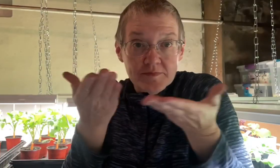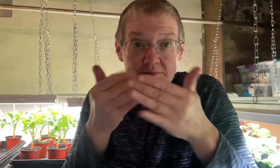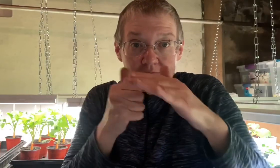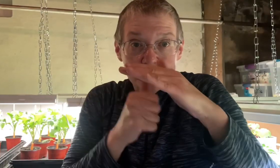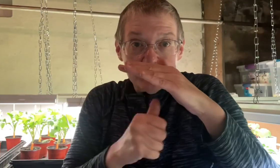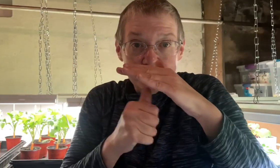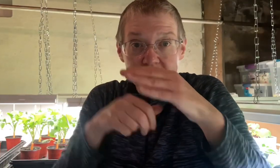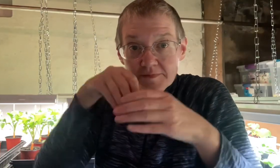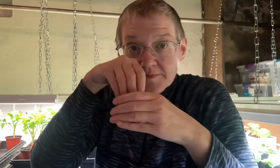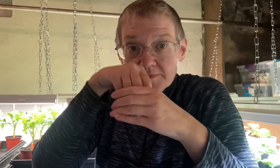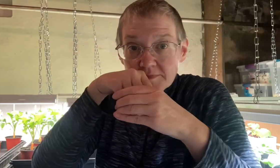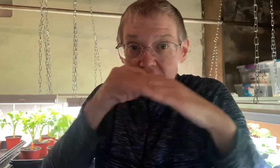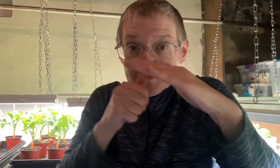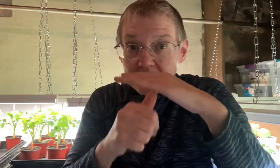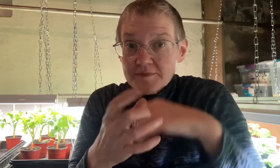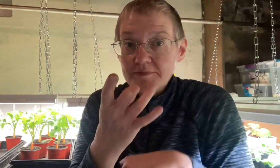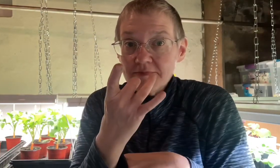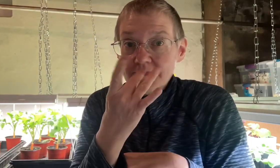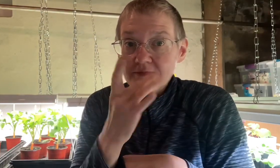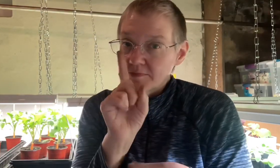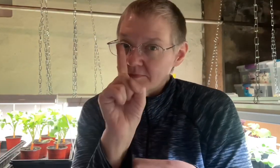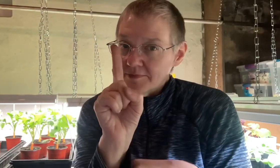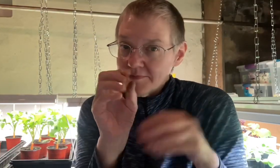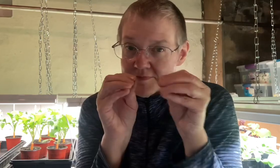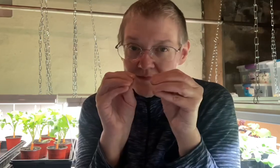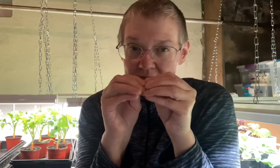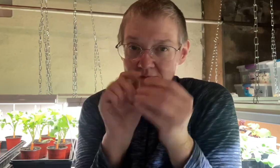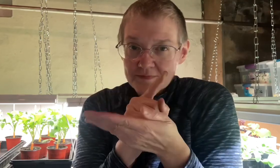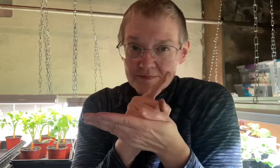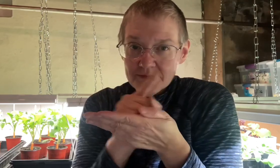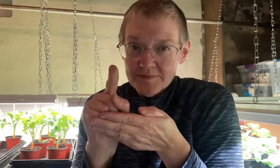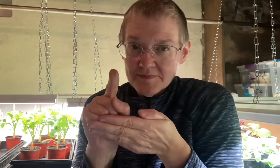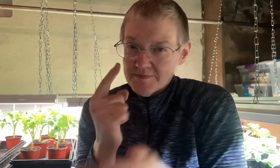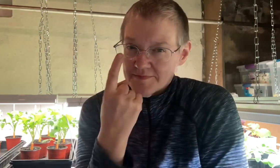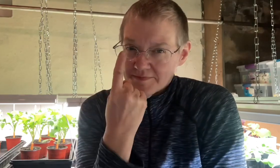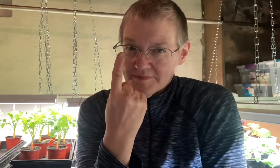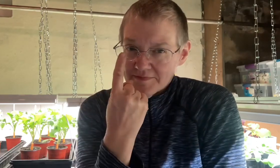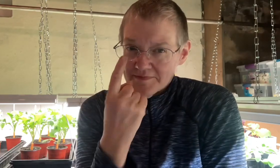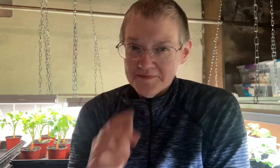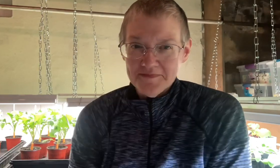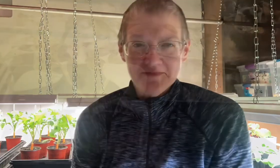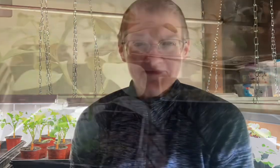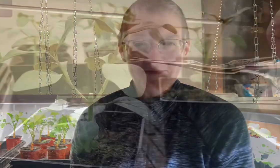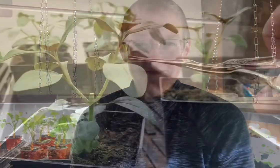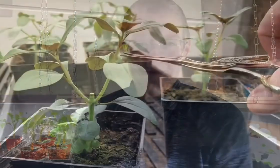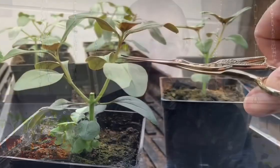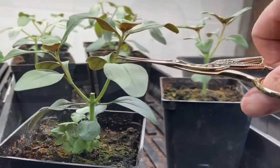And they're going to continue to grow here in the basement under the lights only 1 more week.